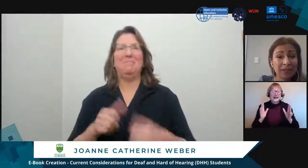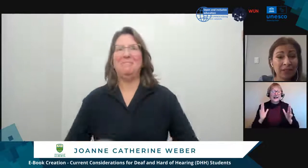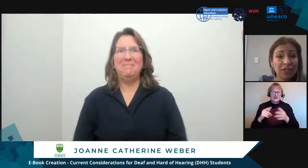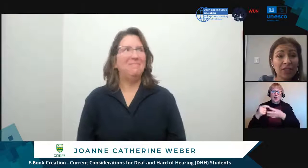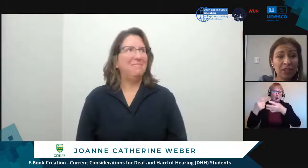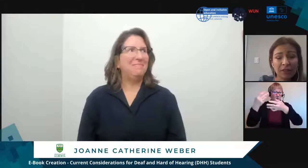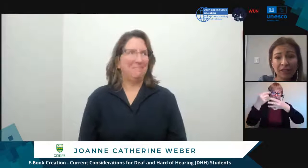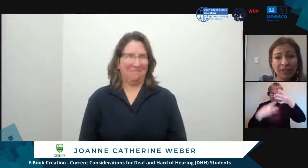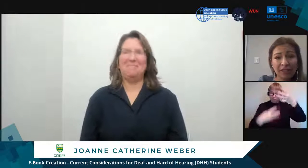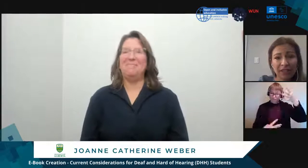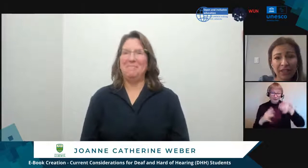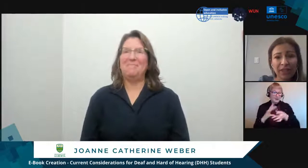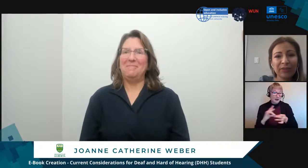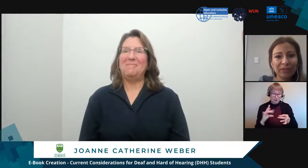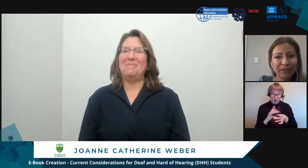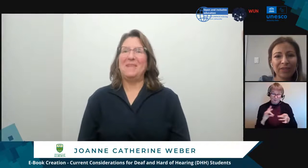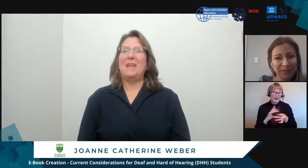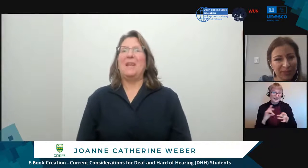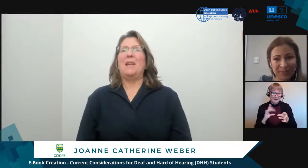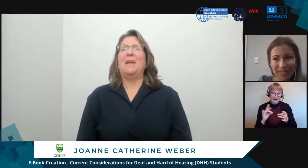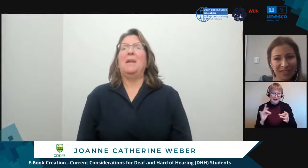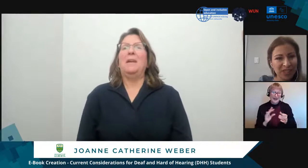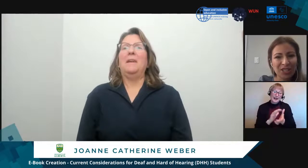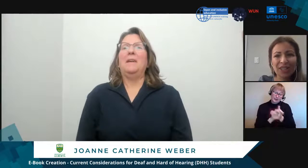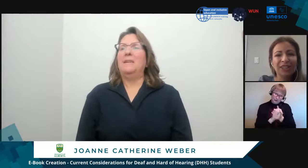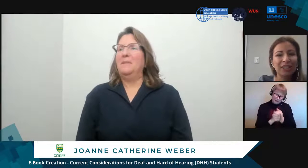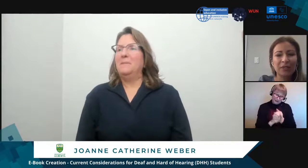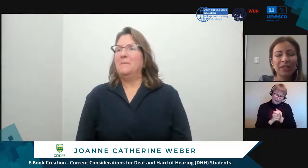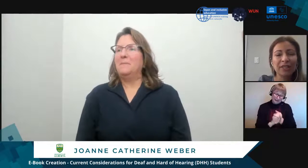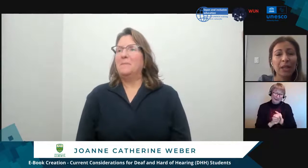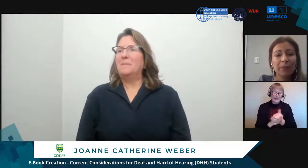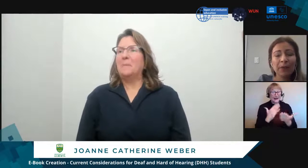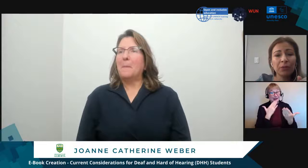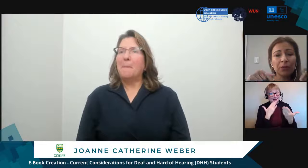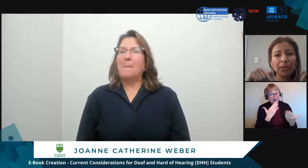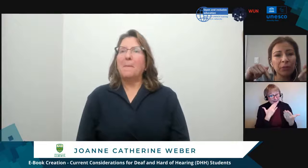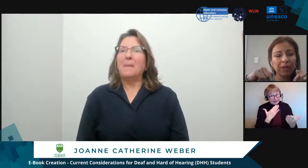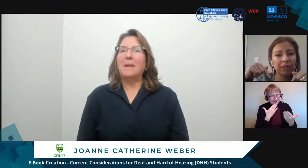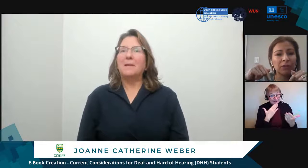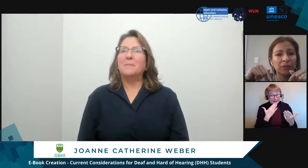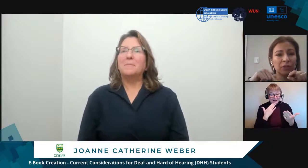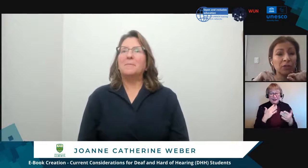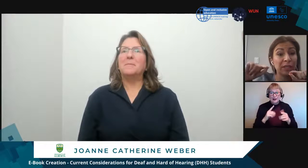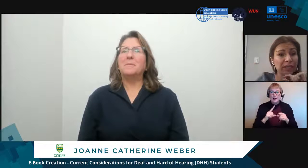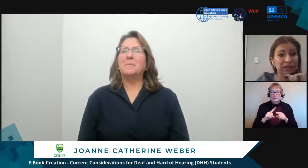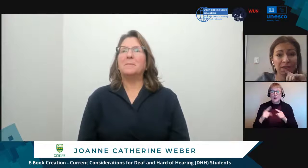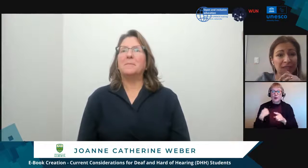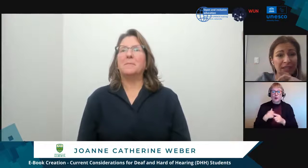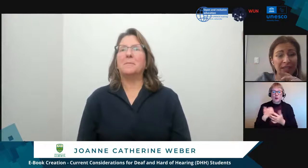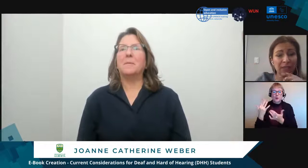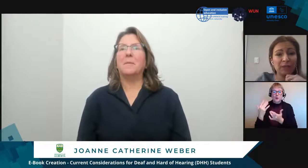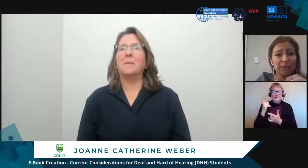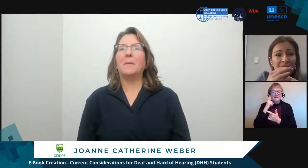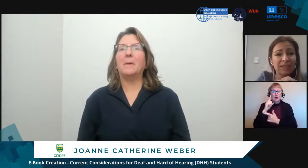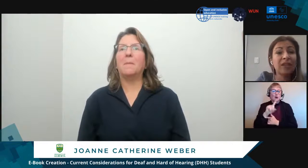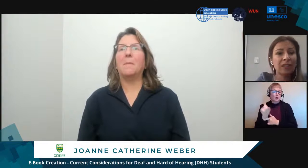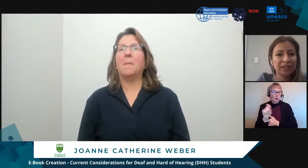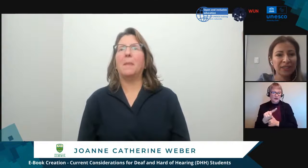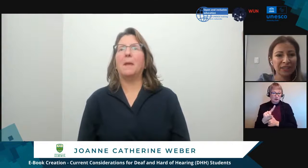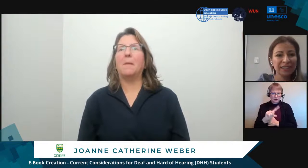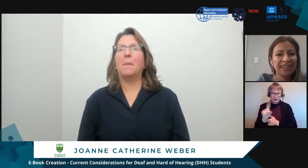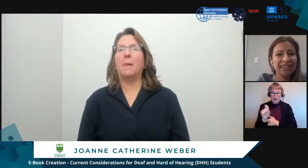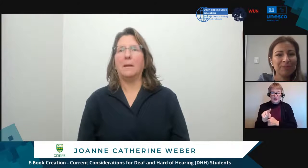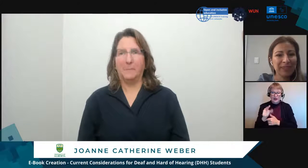lot of comments, congratulatory messages and comments, but we are waiting for some questions. I hope